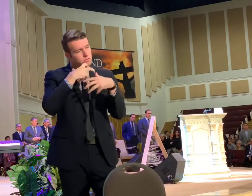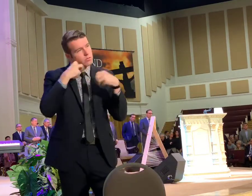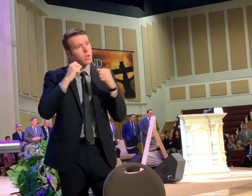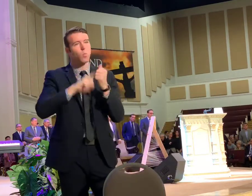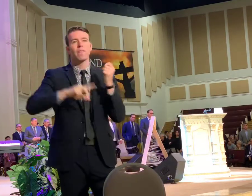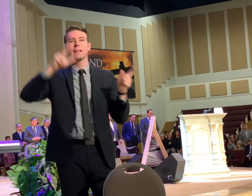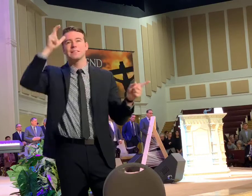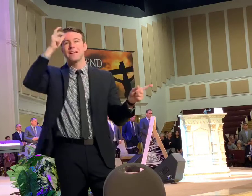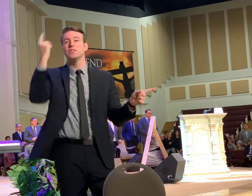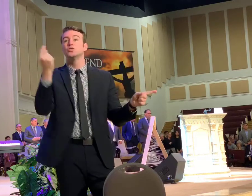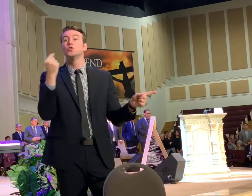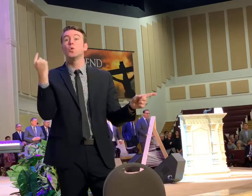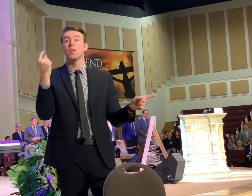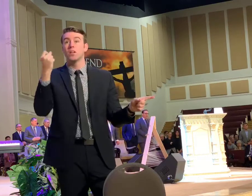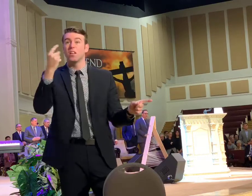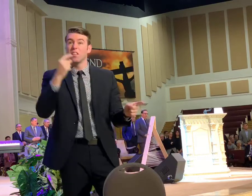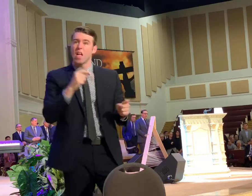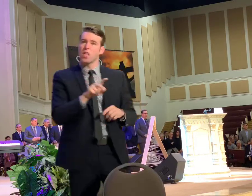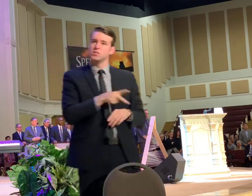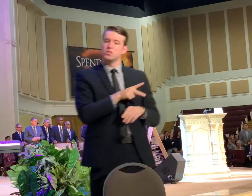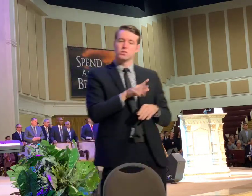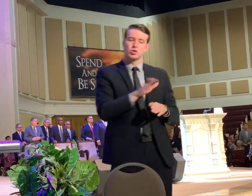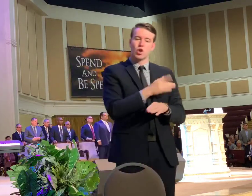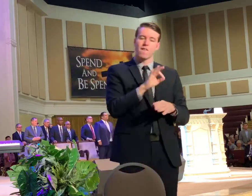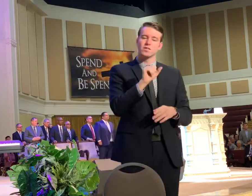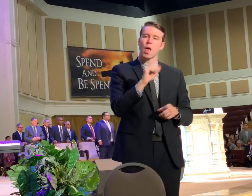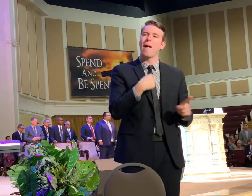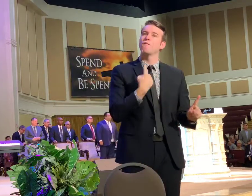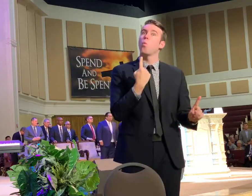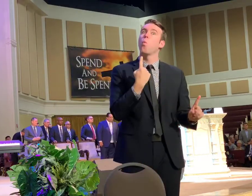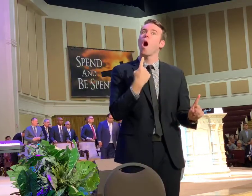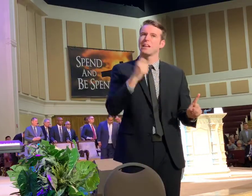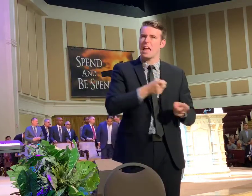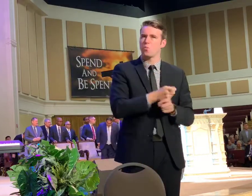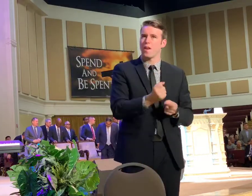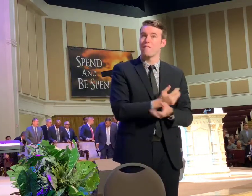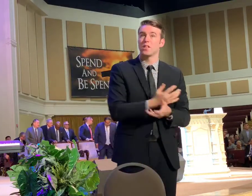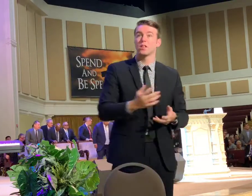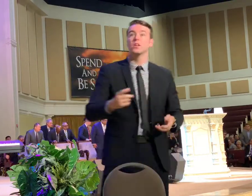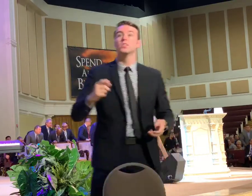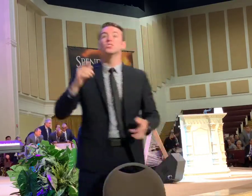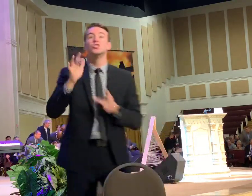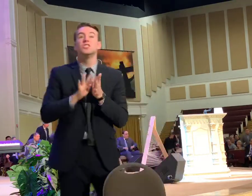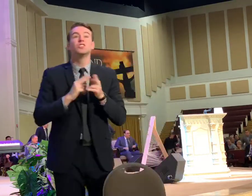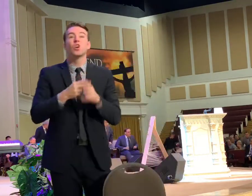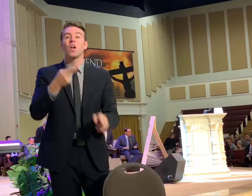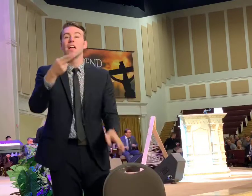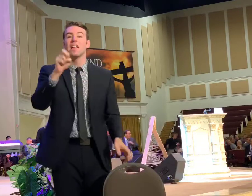life. He said, you know, foxes are sly creatures. Jesus called Herod a fox.